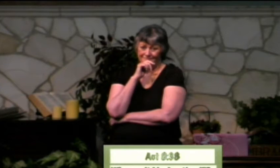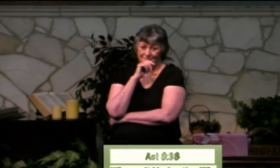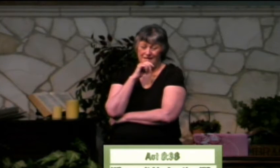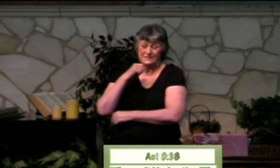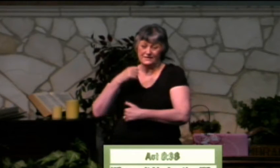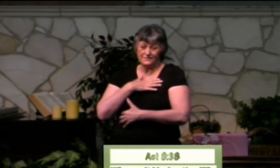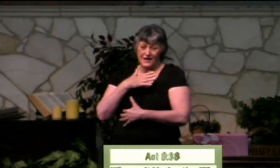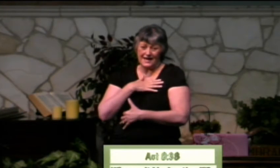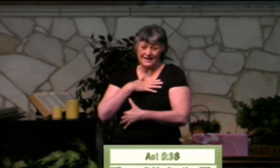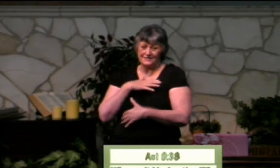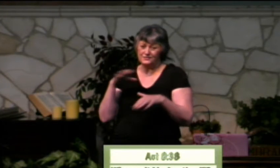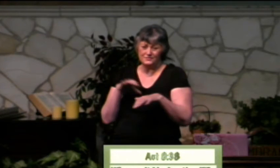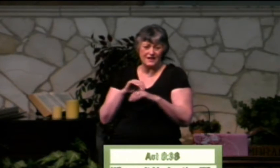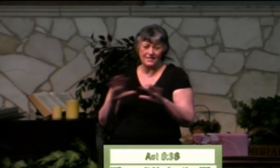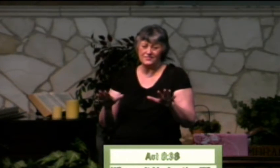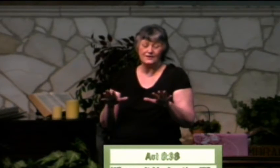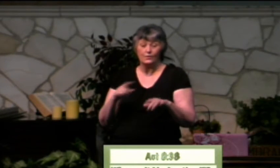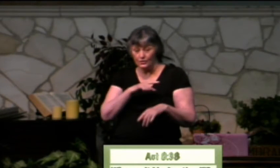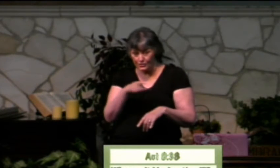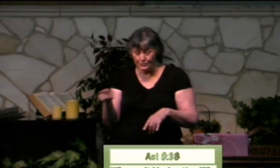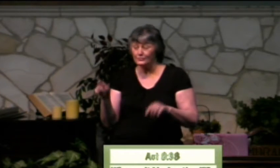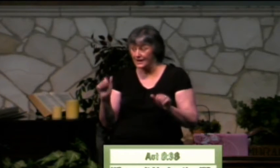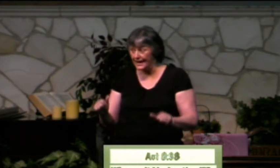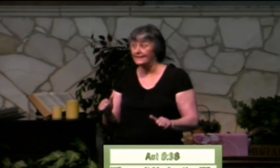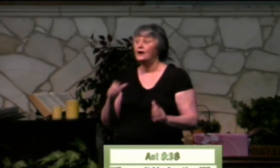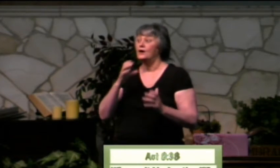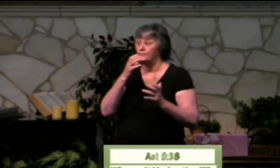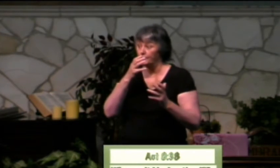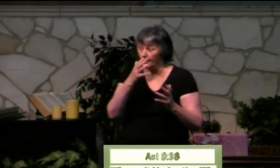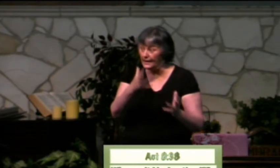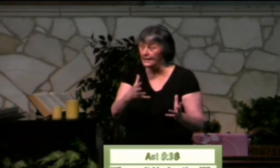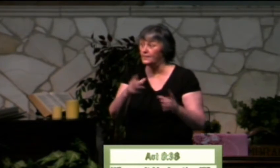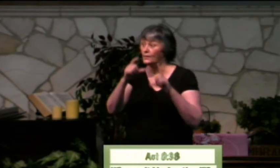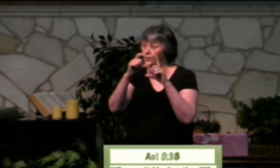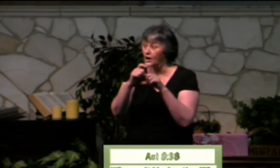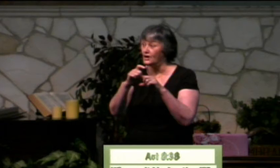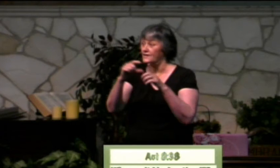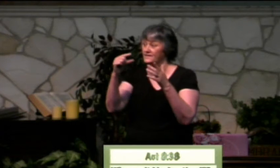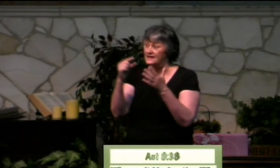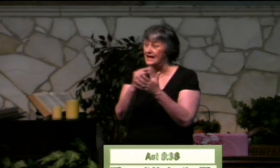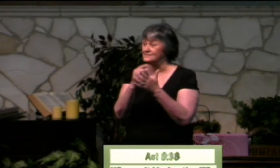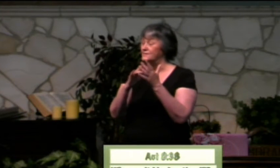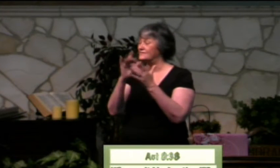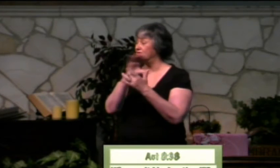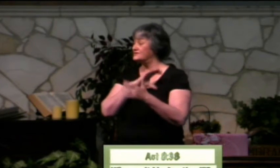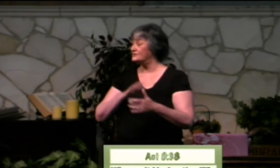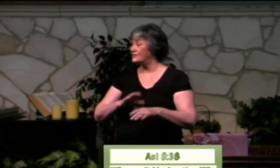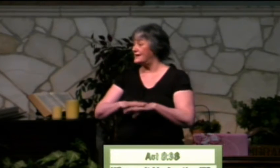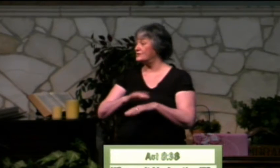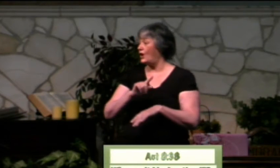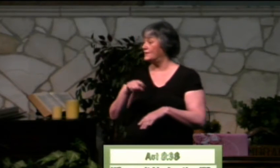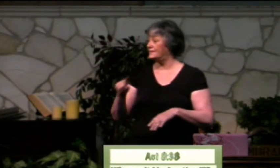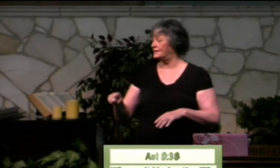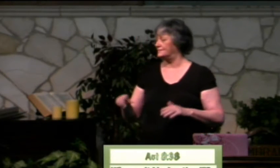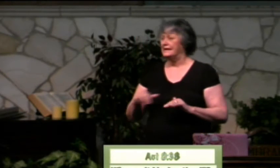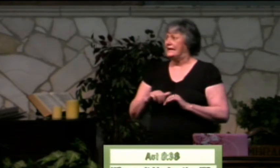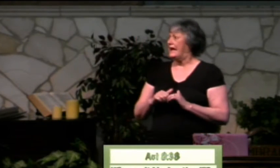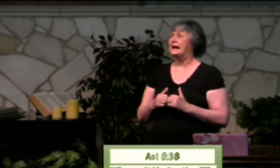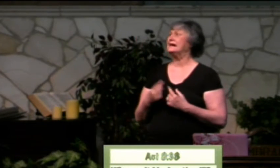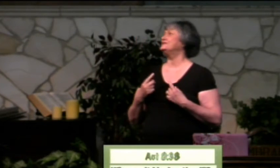and be afraid and do nothing, or you can breathe the word of the gospel of Jesus Christ on them. How do